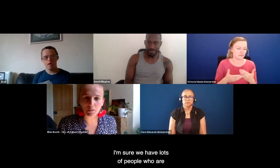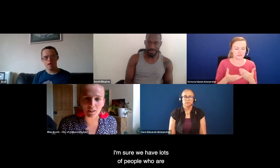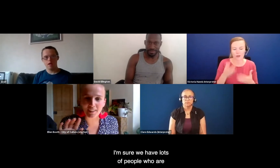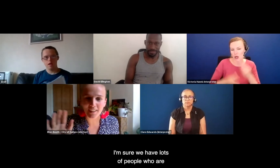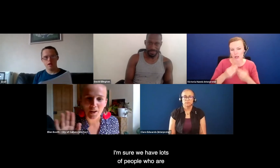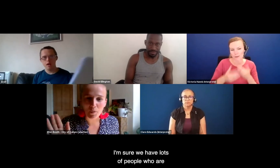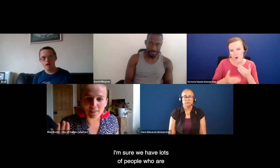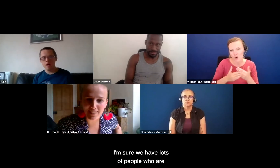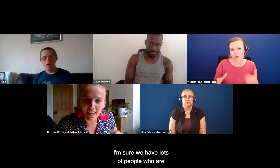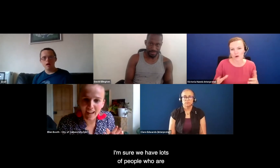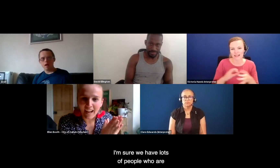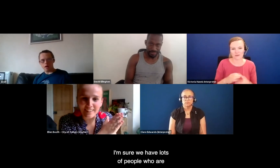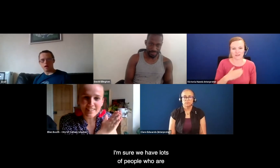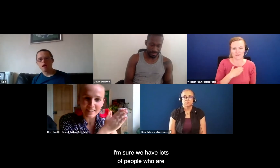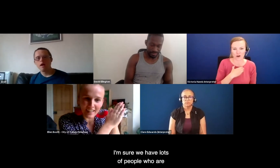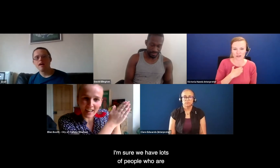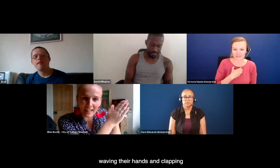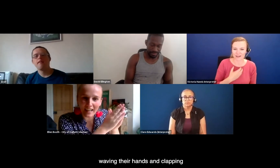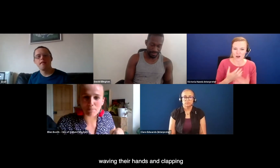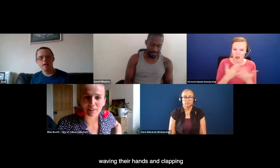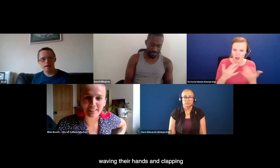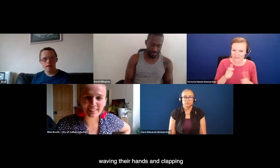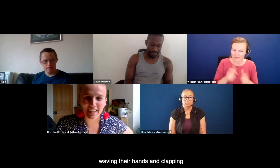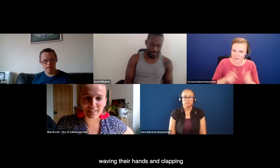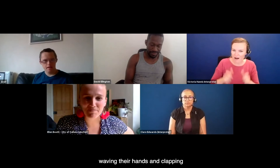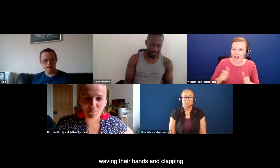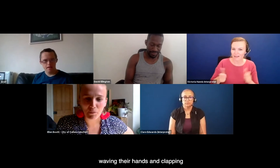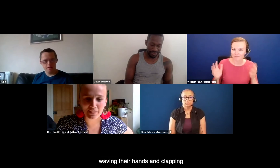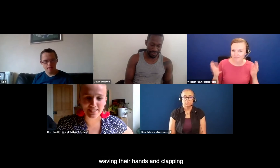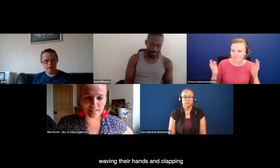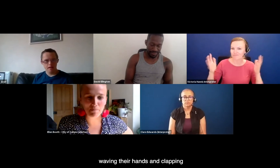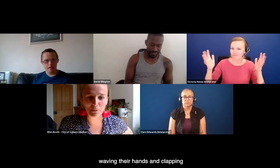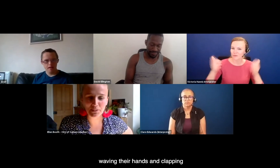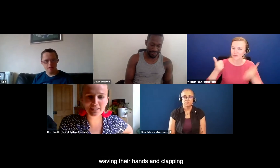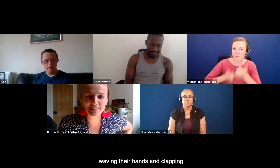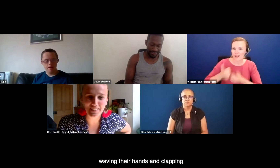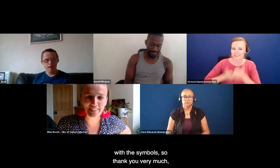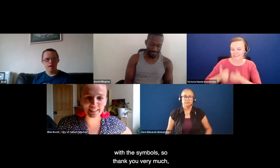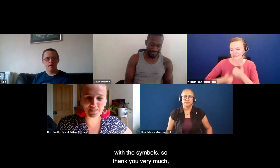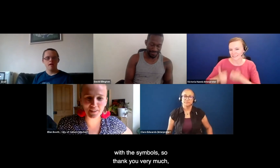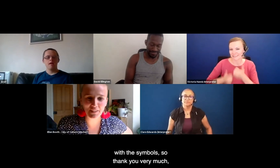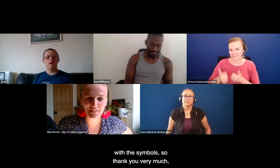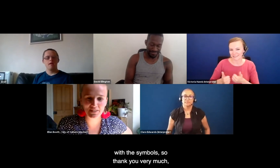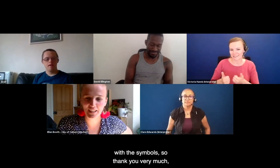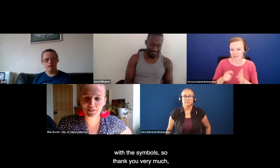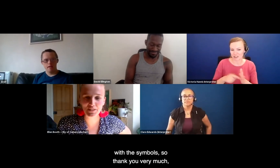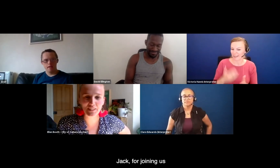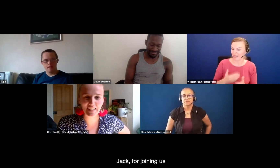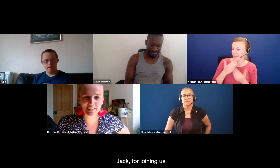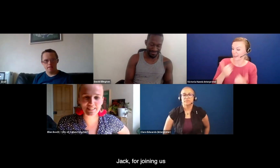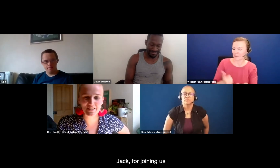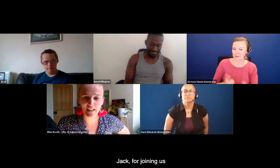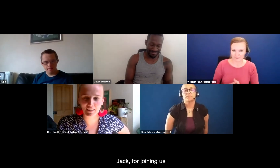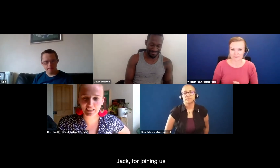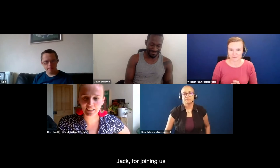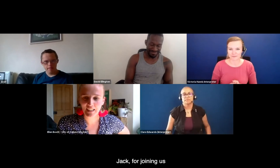people who are waving their hands and clapping with the symbols. So thank you very much, Jack, for joining